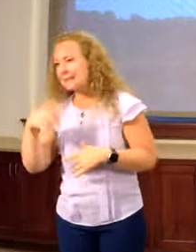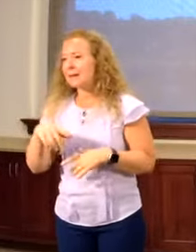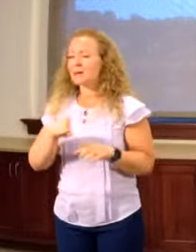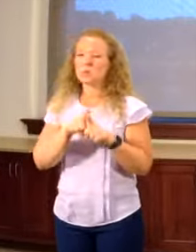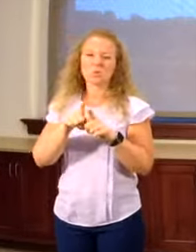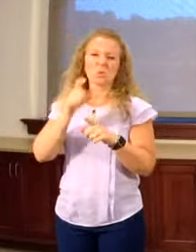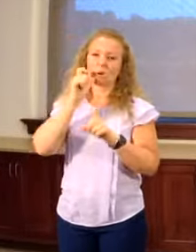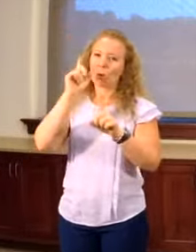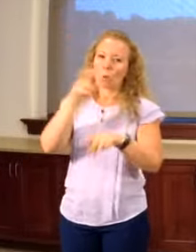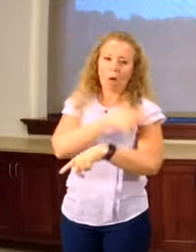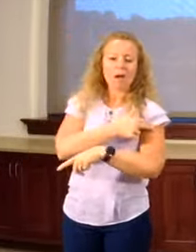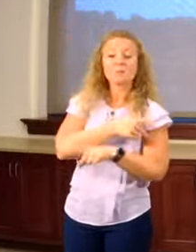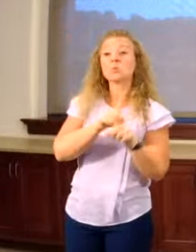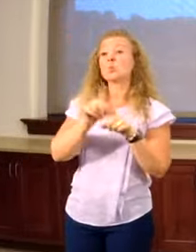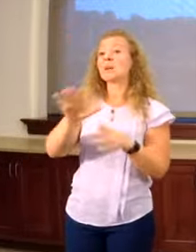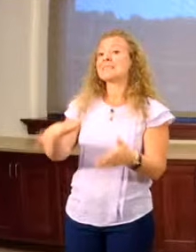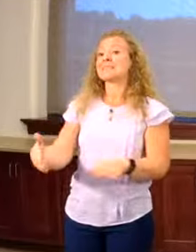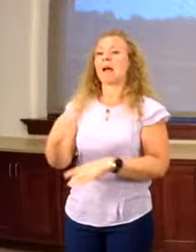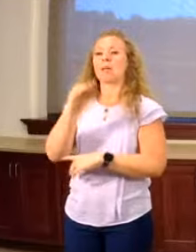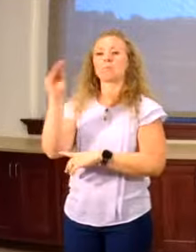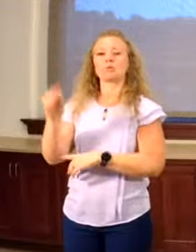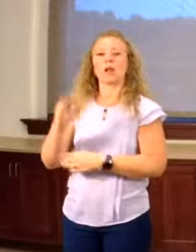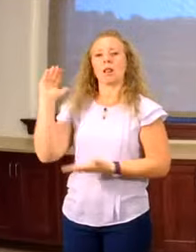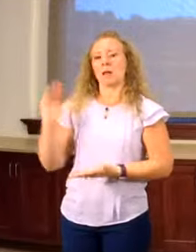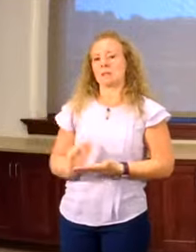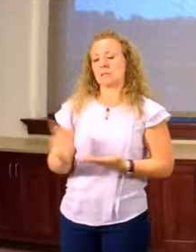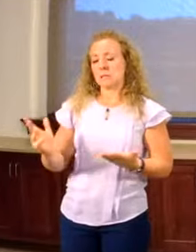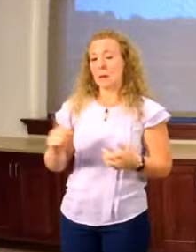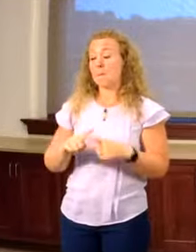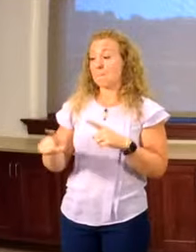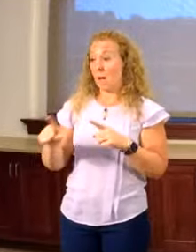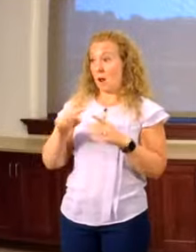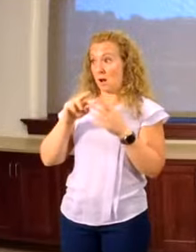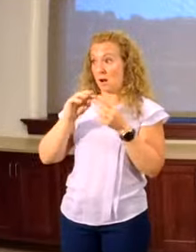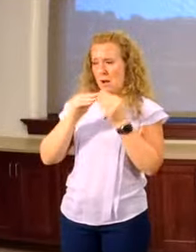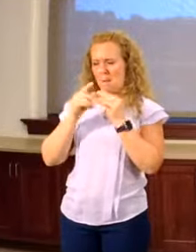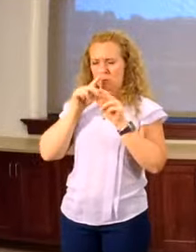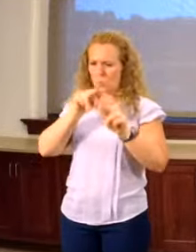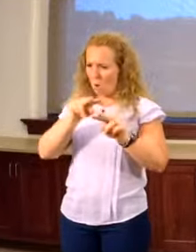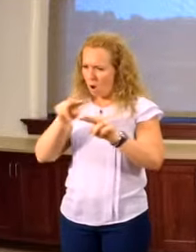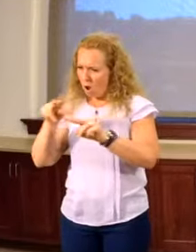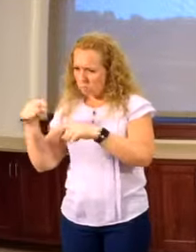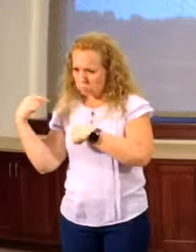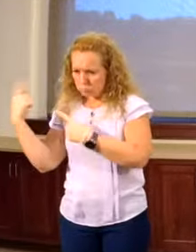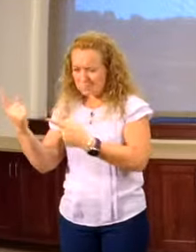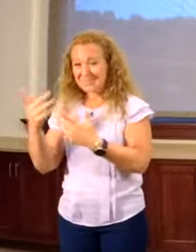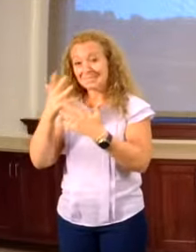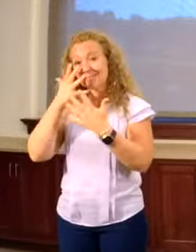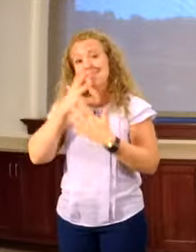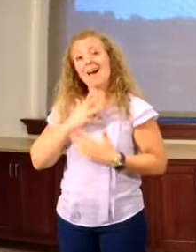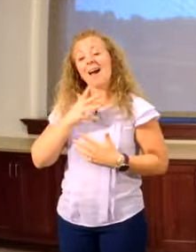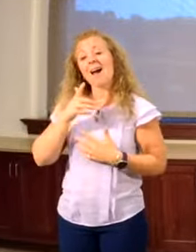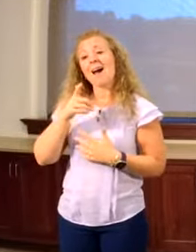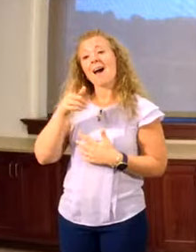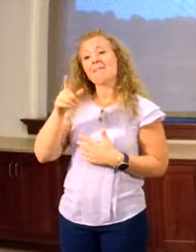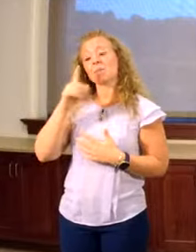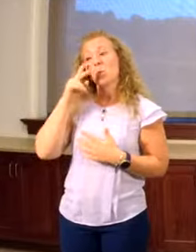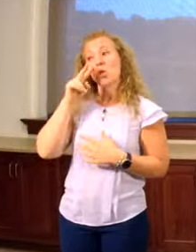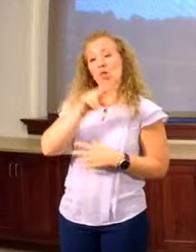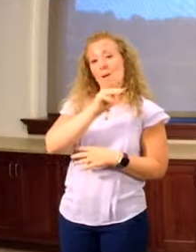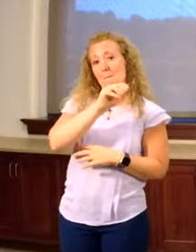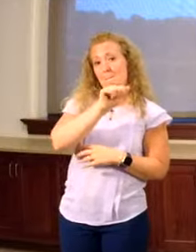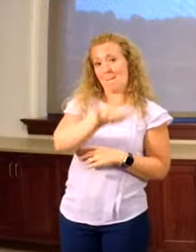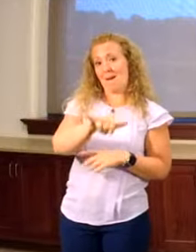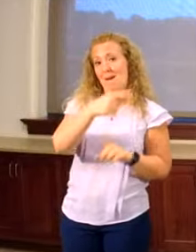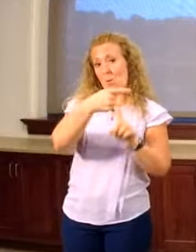and they certainly don't die at the same rates. But I've been following these numbers closely, and it's very sad. If you look in the month of